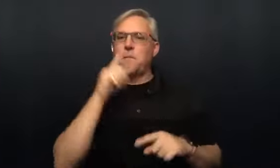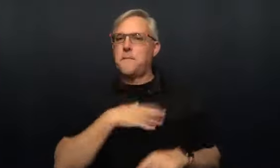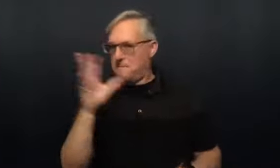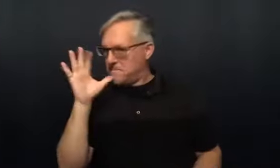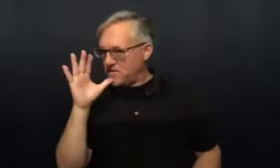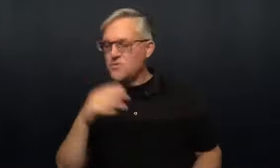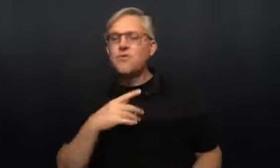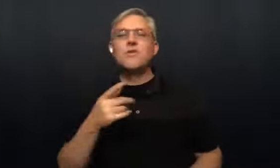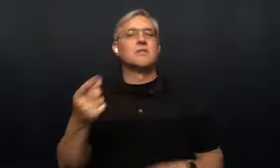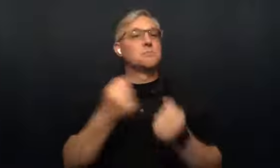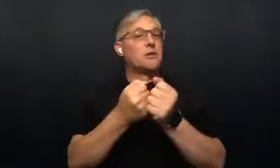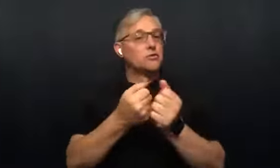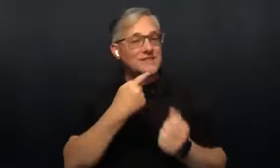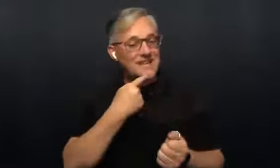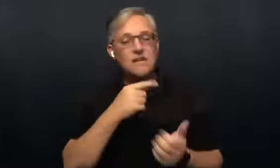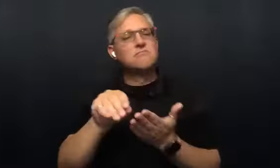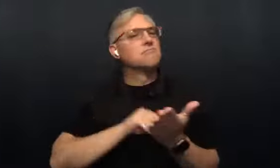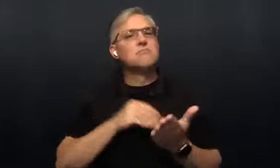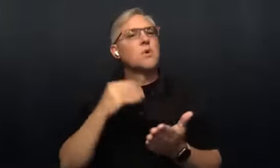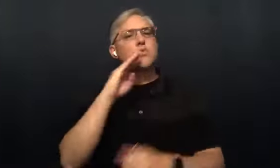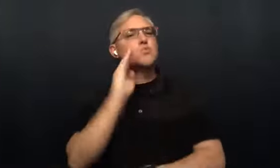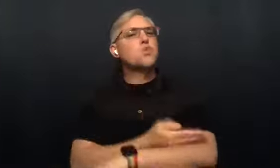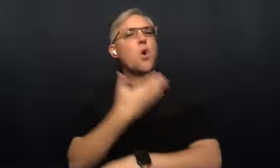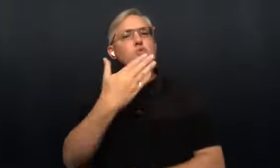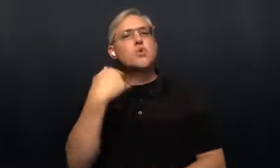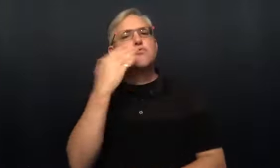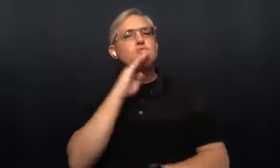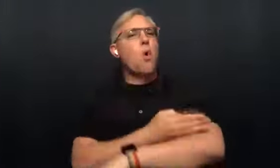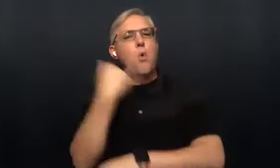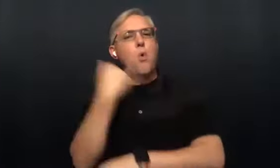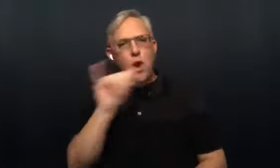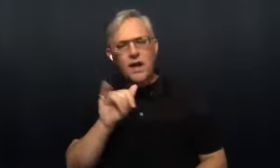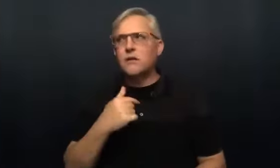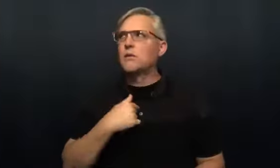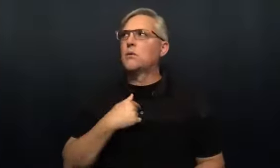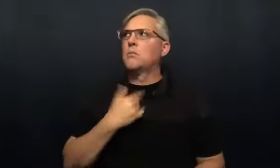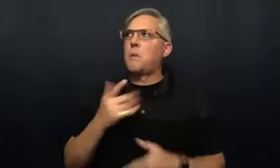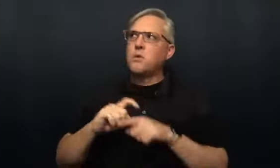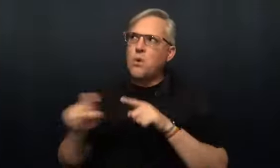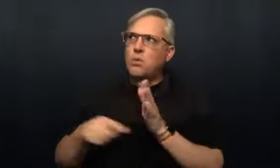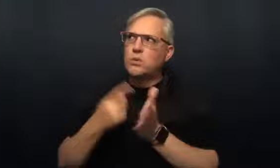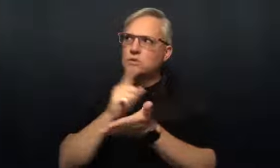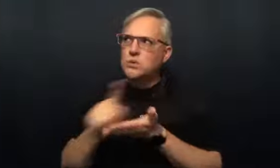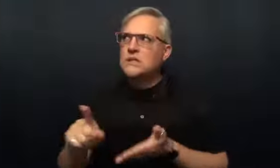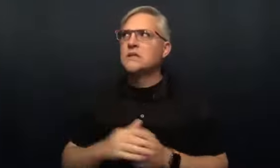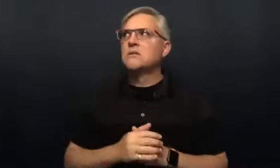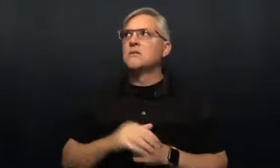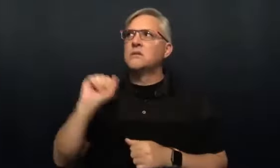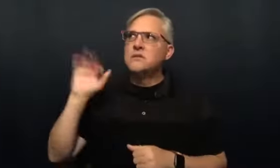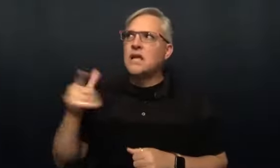well, I'd probably have connection with her, probably call her once a week, probably write cards, send gifts on time. And then she said, okay, we'll work with